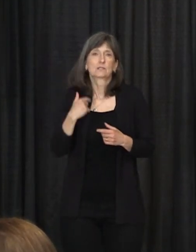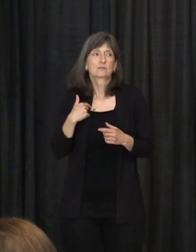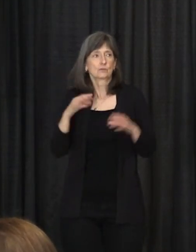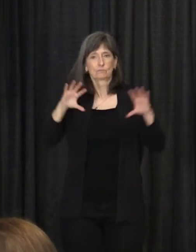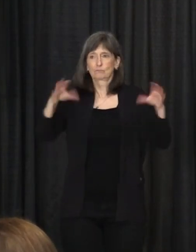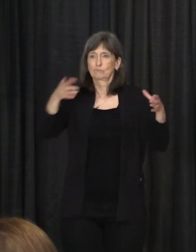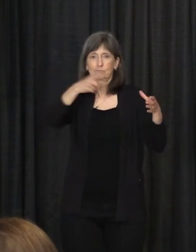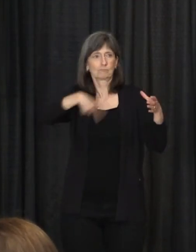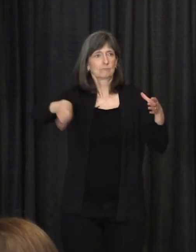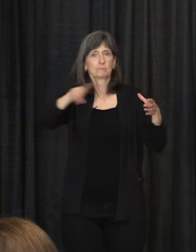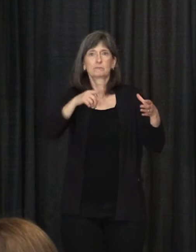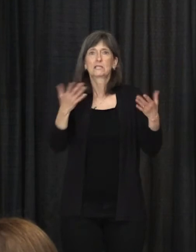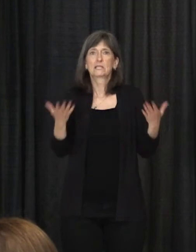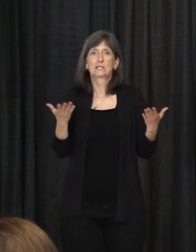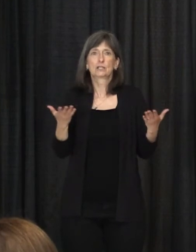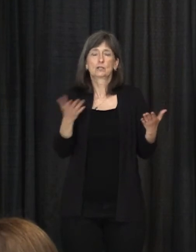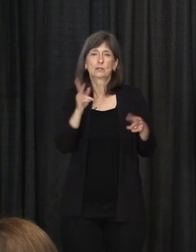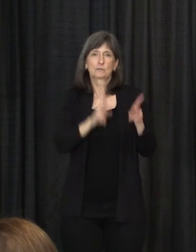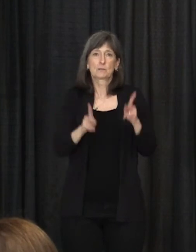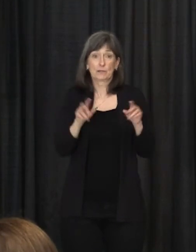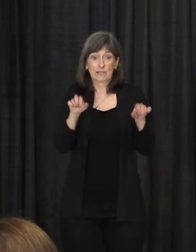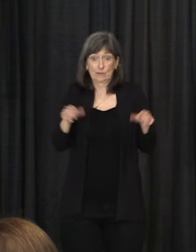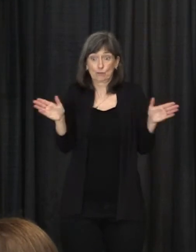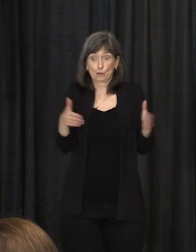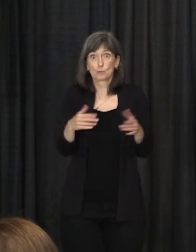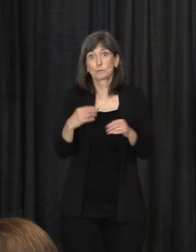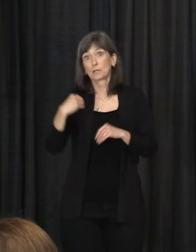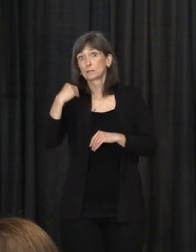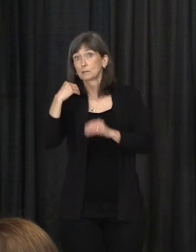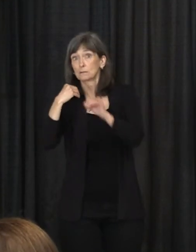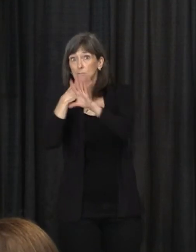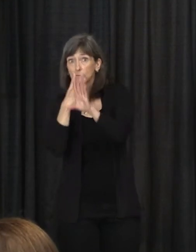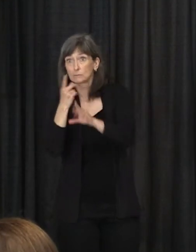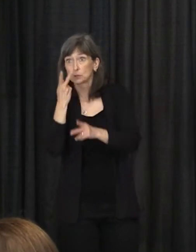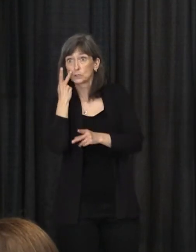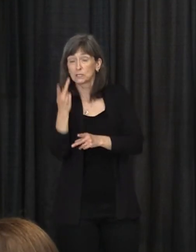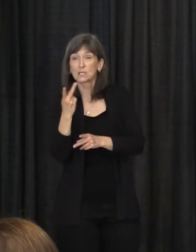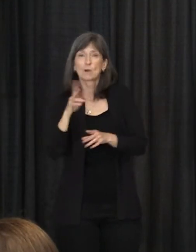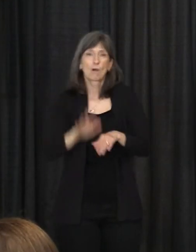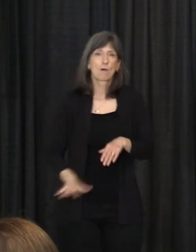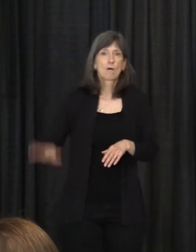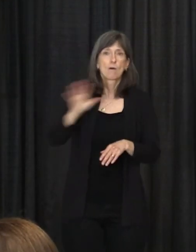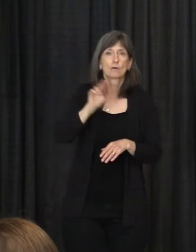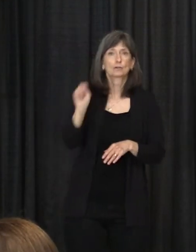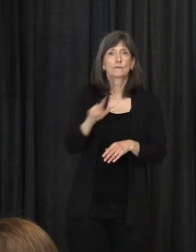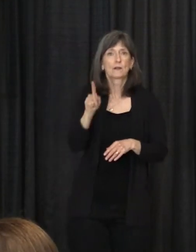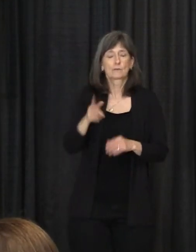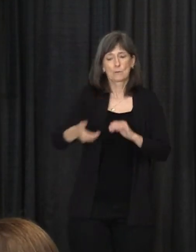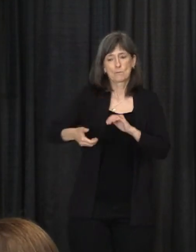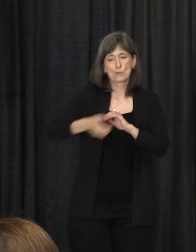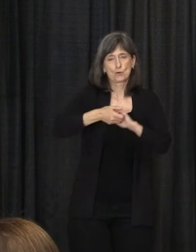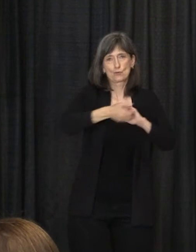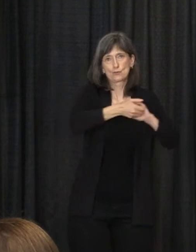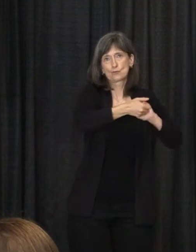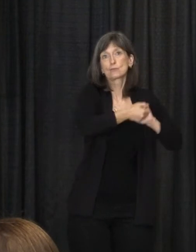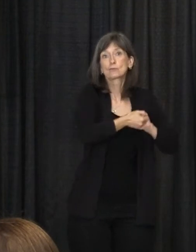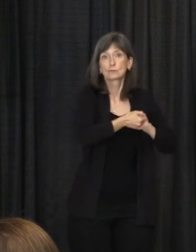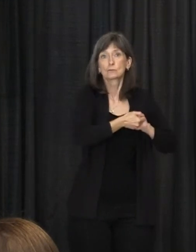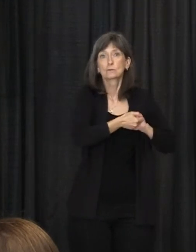assembled here in Newfoundland and Labrador. Not only in this room, not only virtually, but across our entire province. We are speaking in common